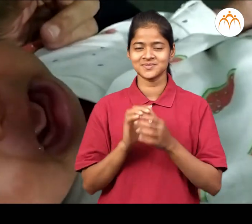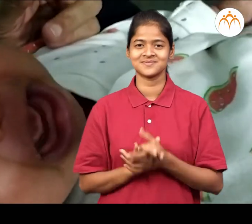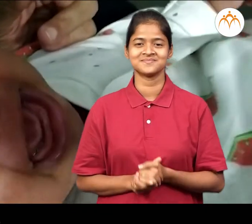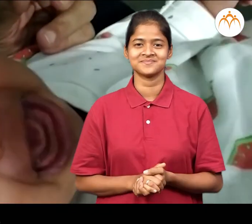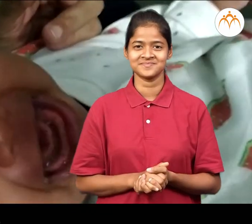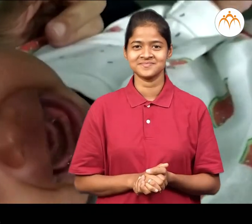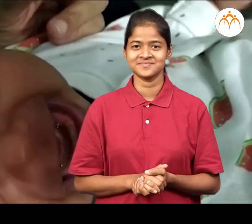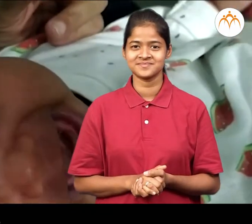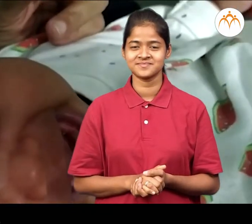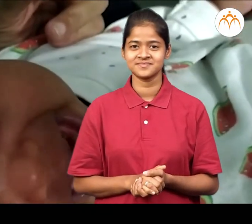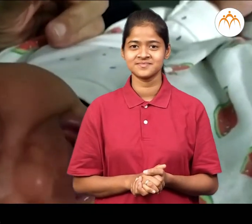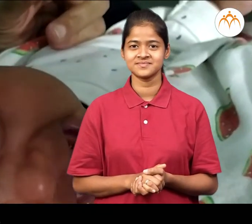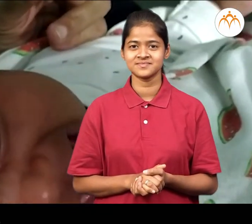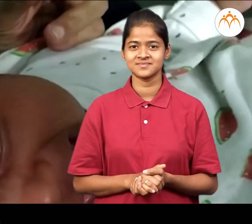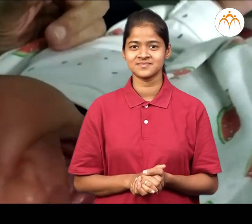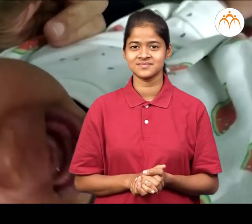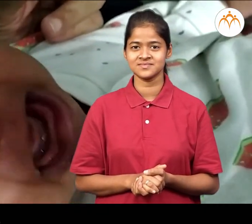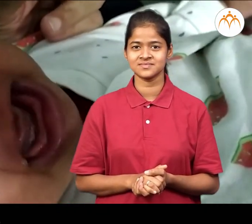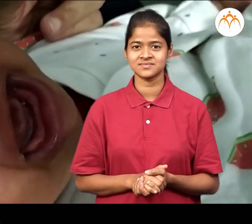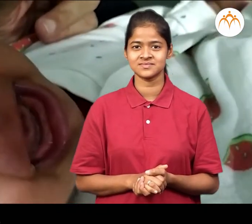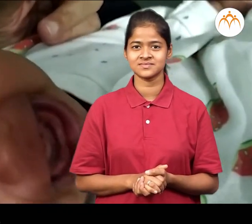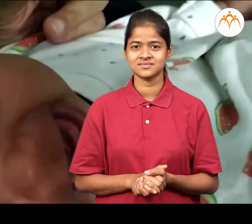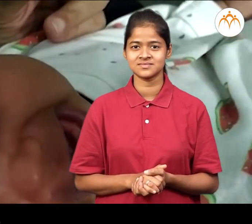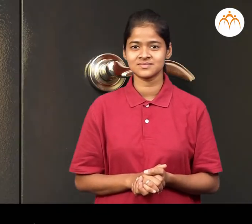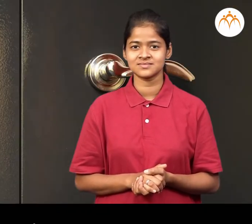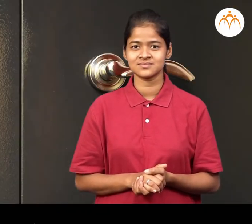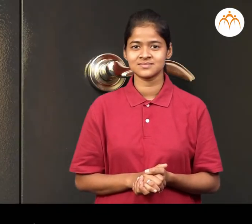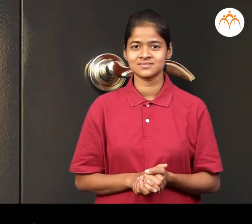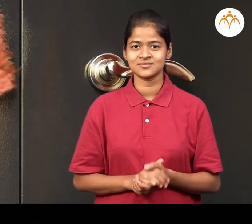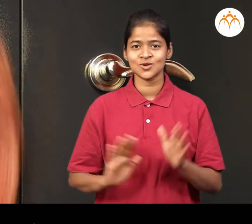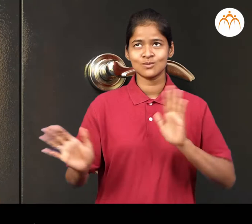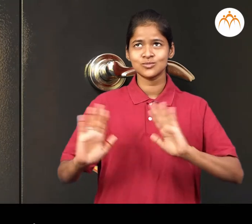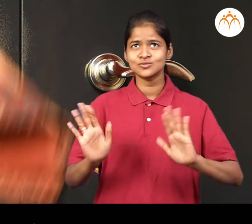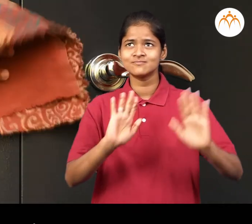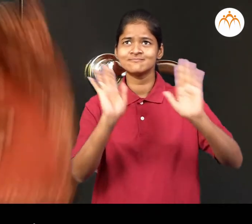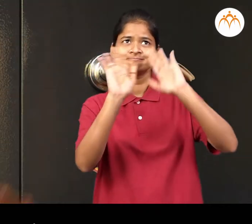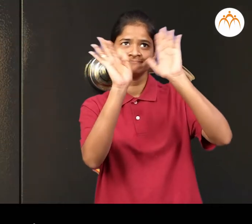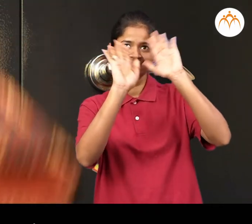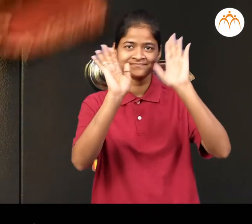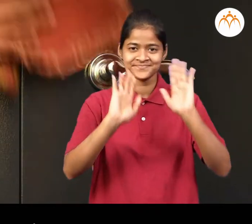to wipe